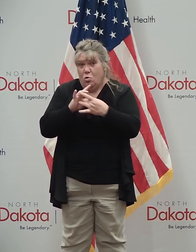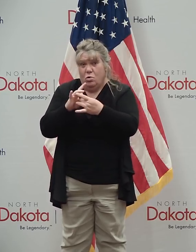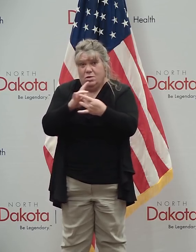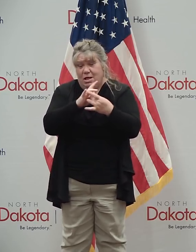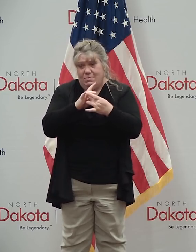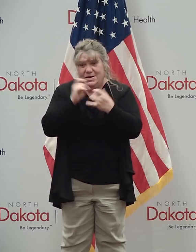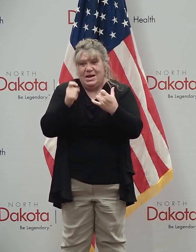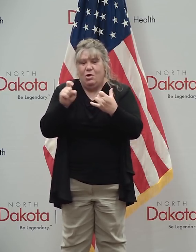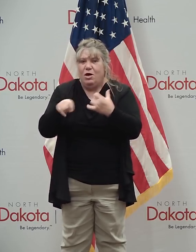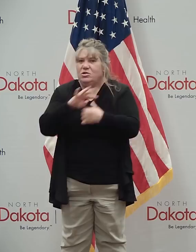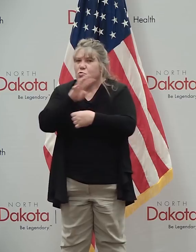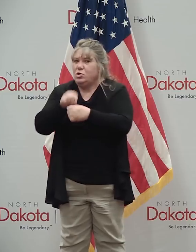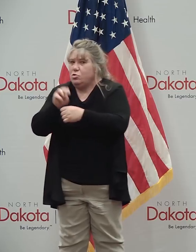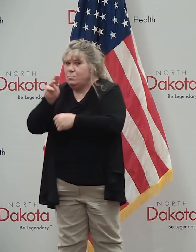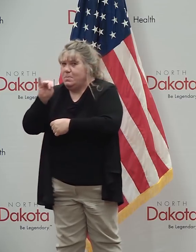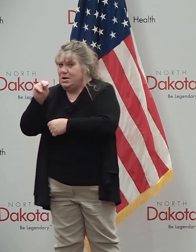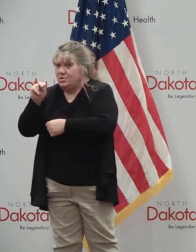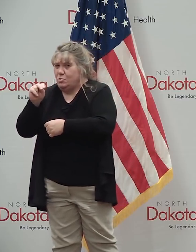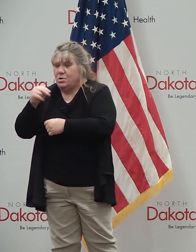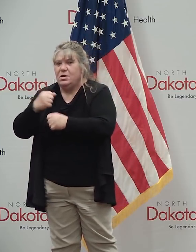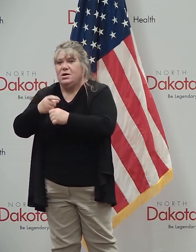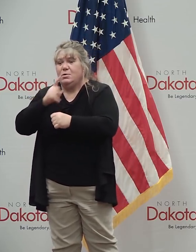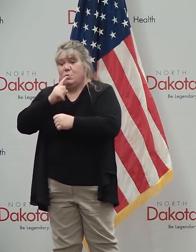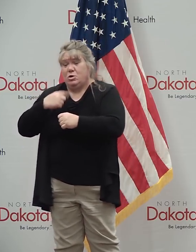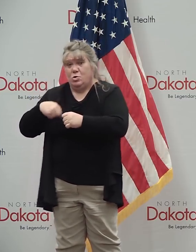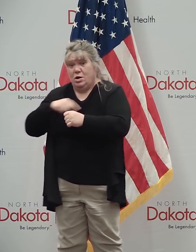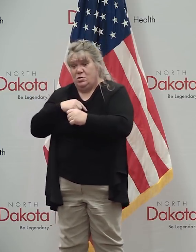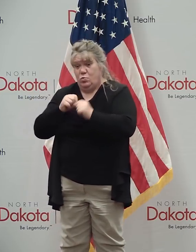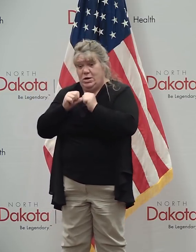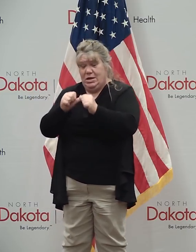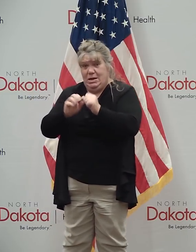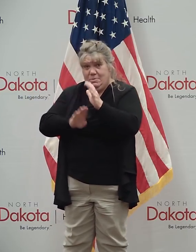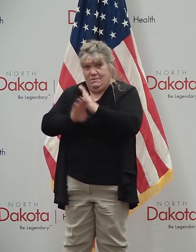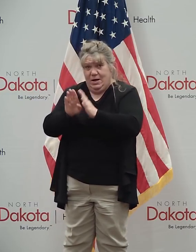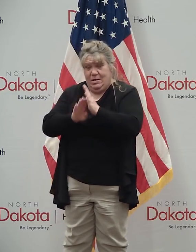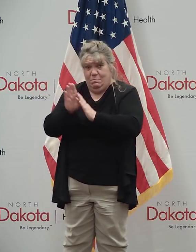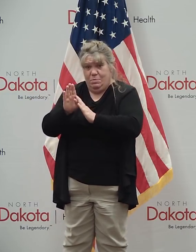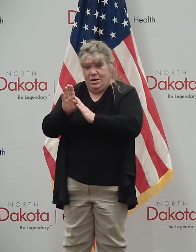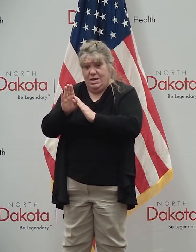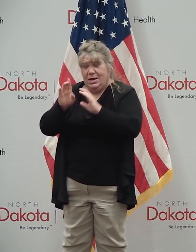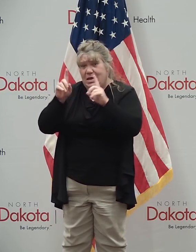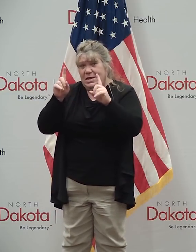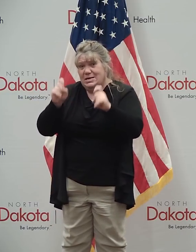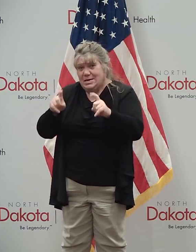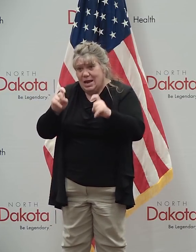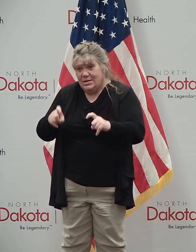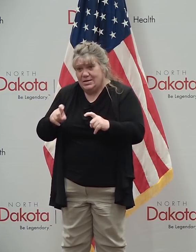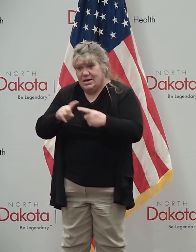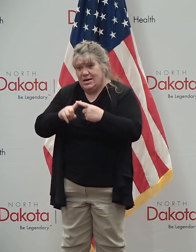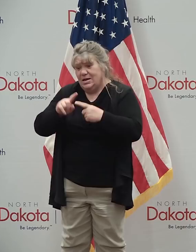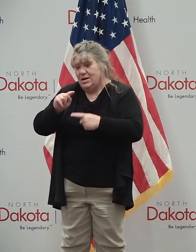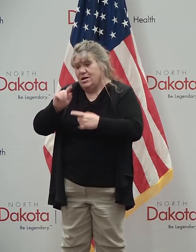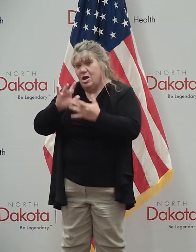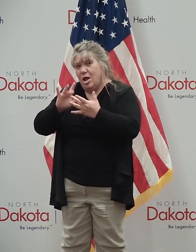extend now into Minnesota to make sure that as we keep building our skill set around testing and tracing